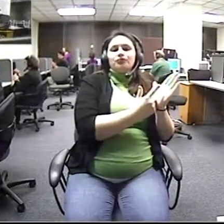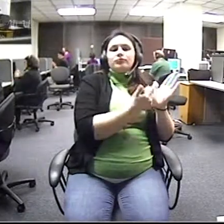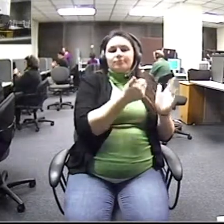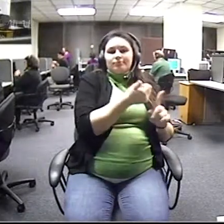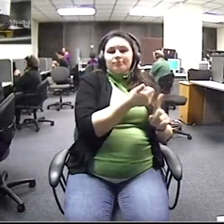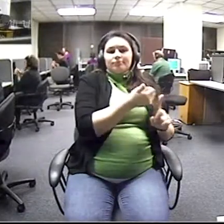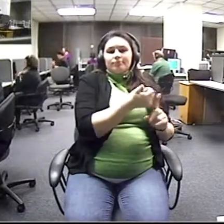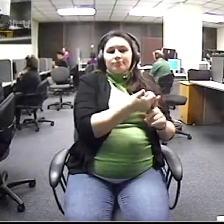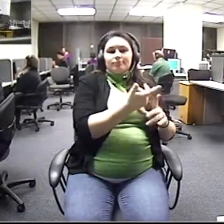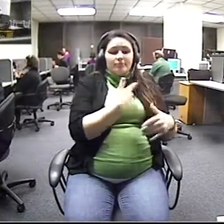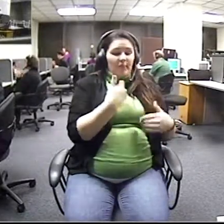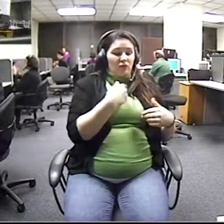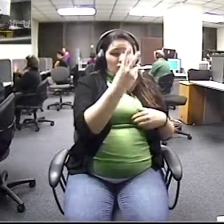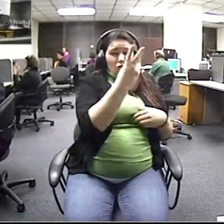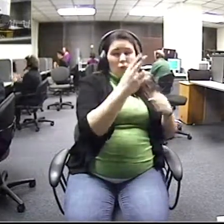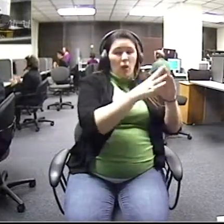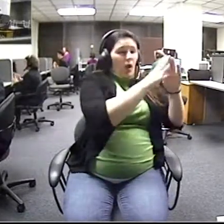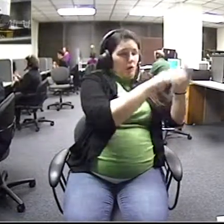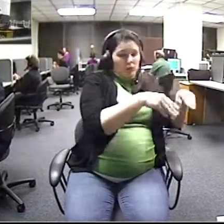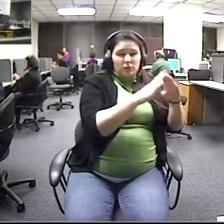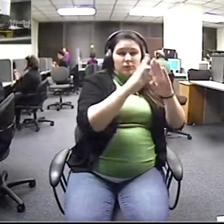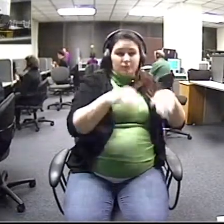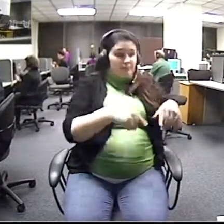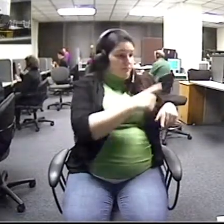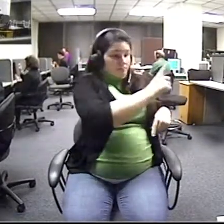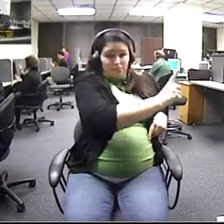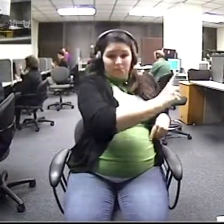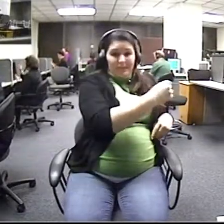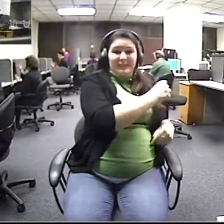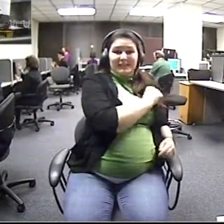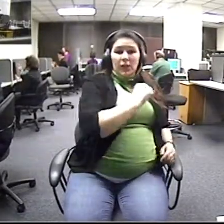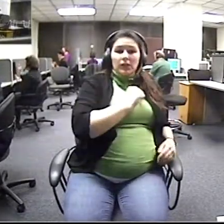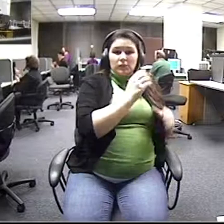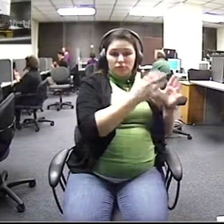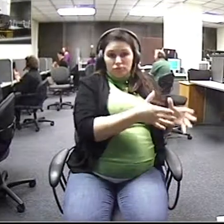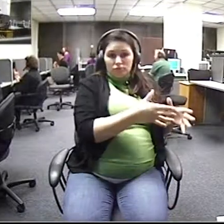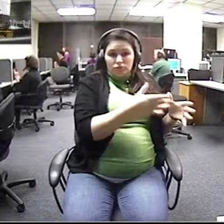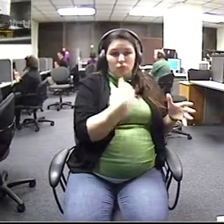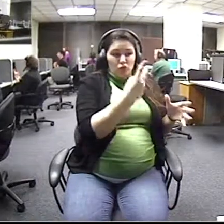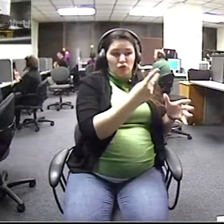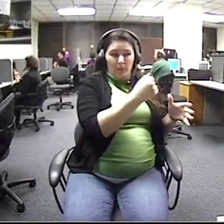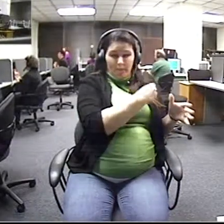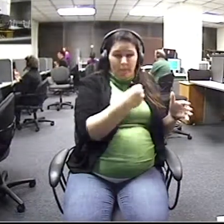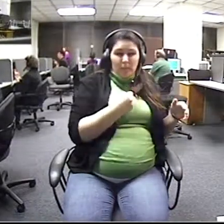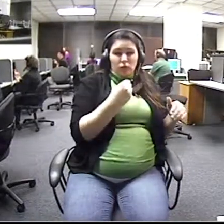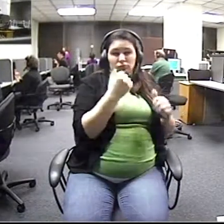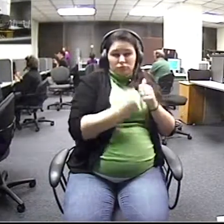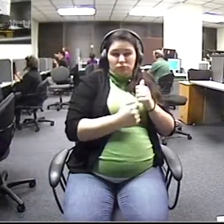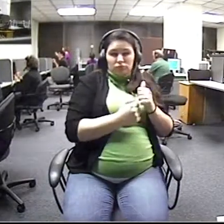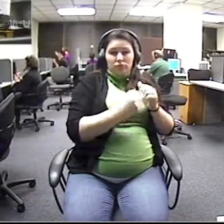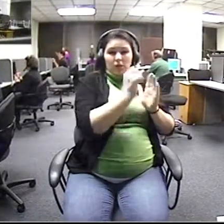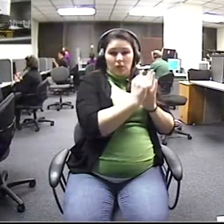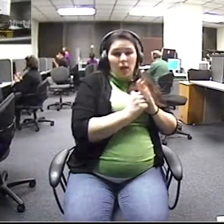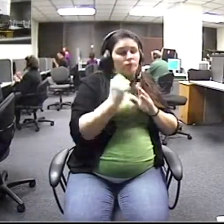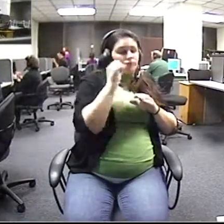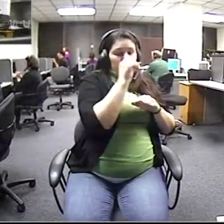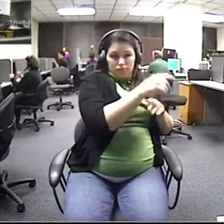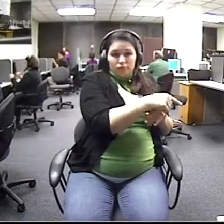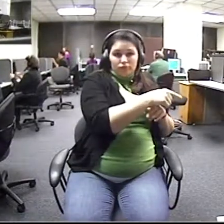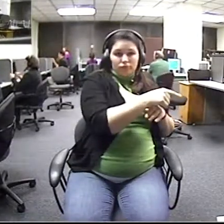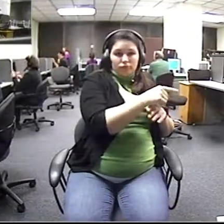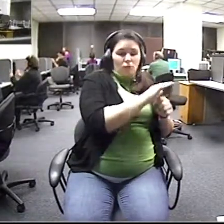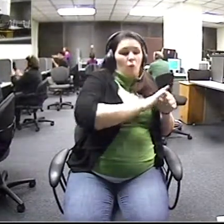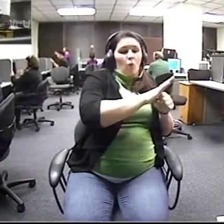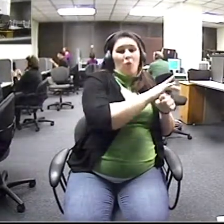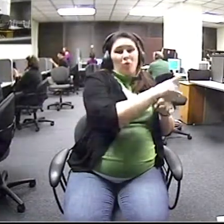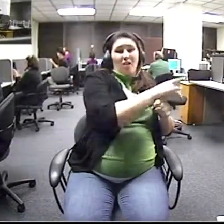a Senate, which comprises 2 members from each state, making a total of 100, and a